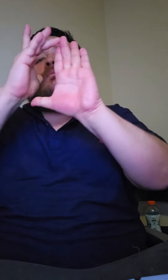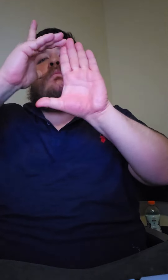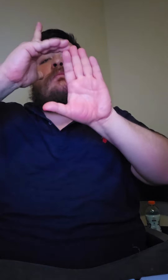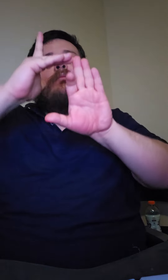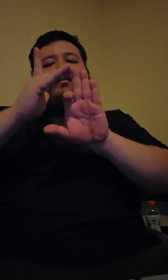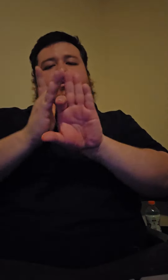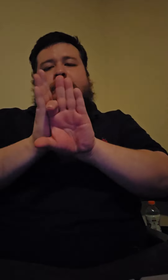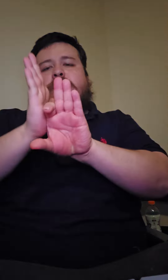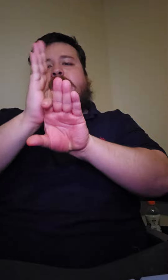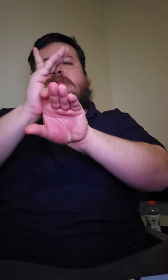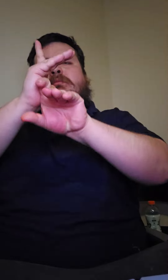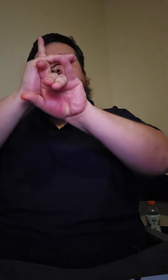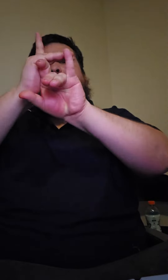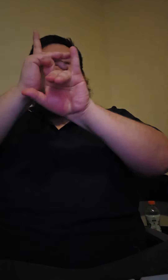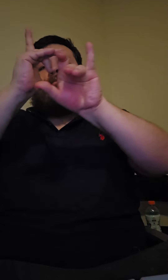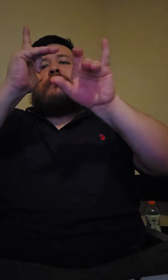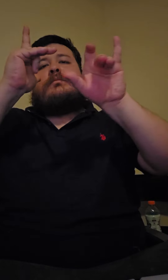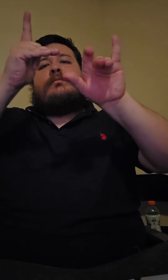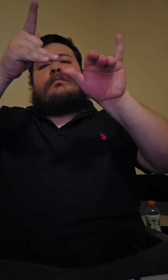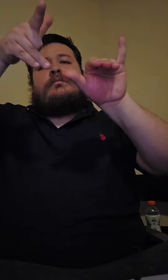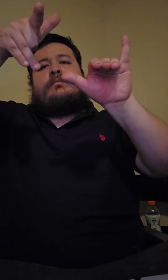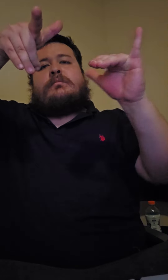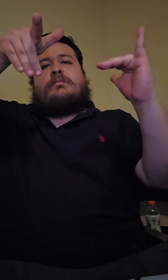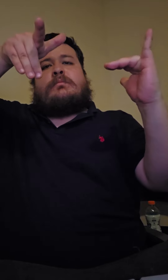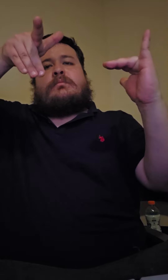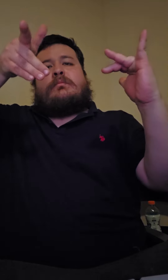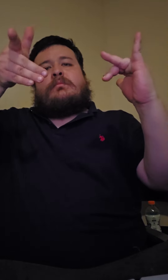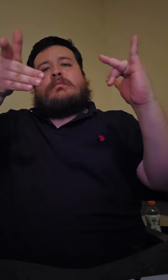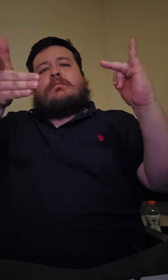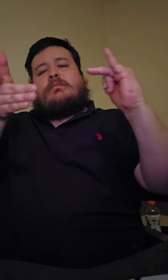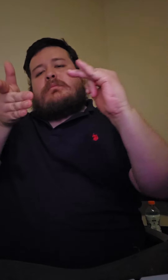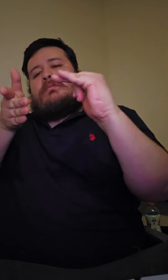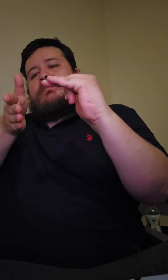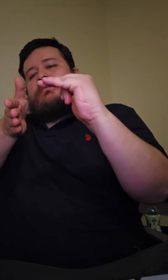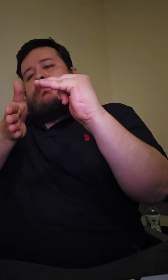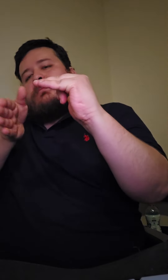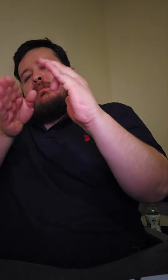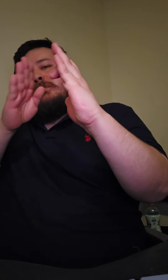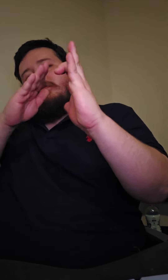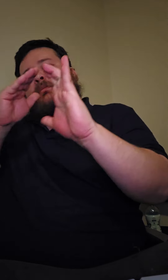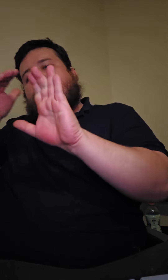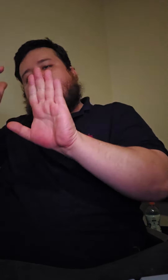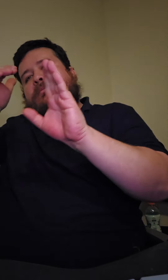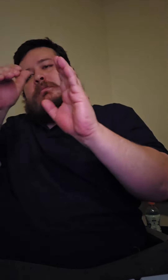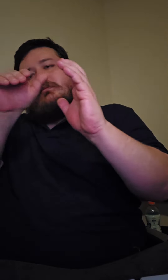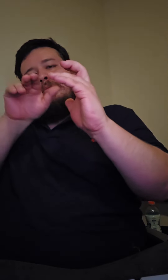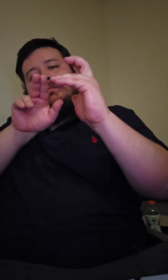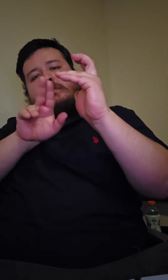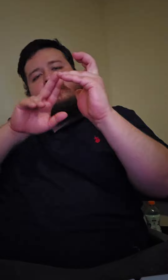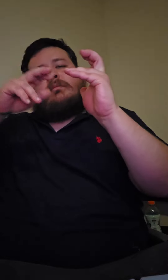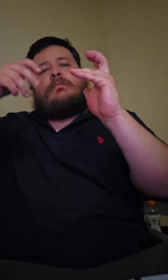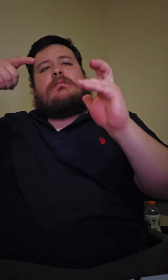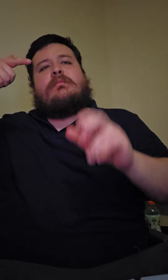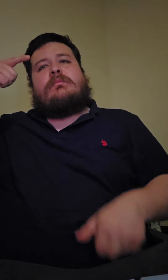present, it's safe for my friends, after you bust for when the champs come, bitch. Suicide watch, nigga,